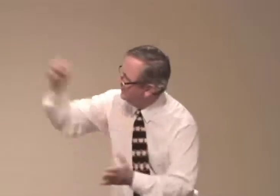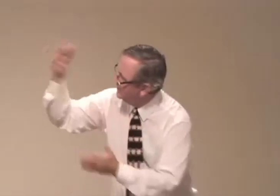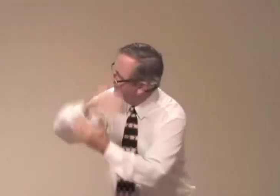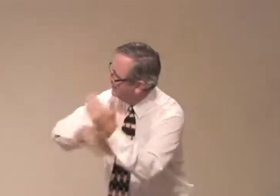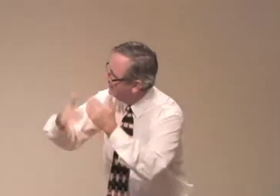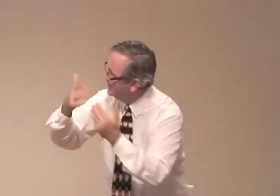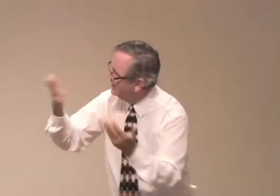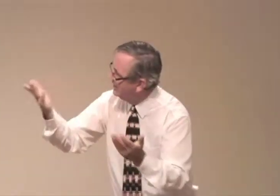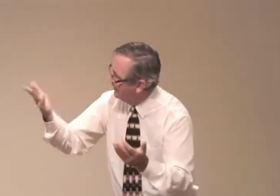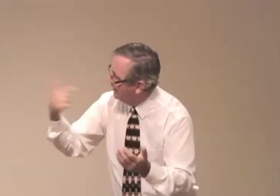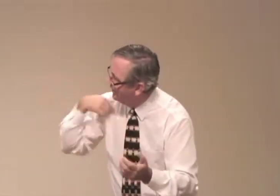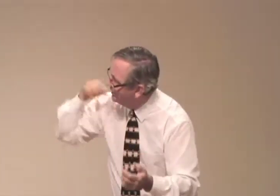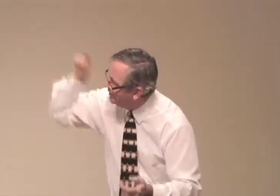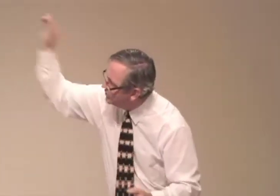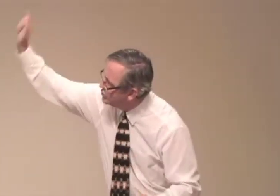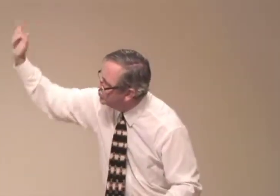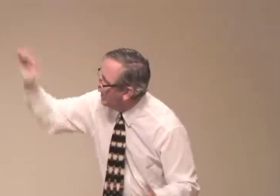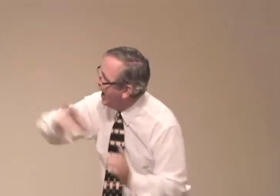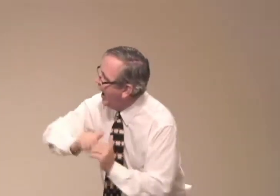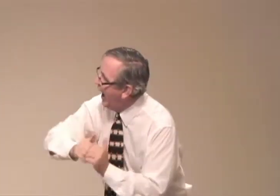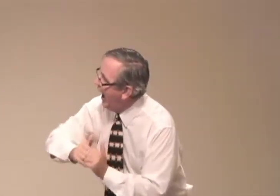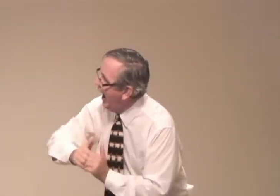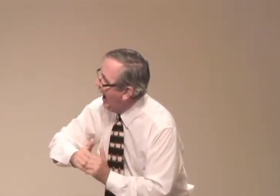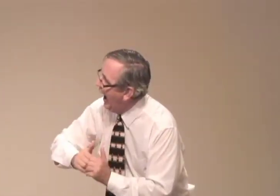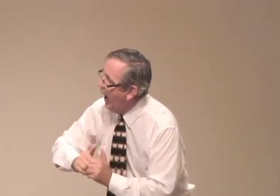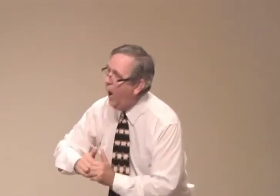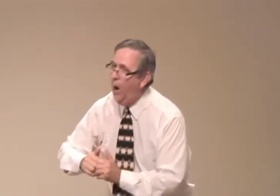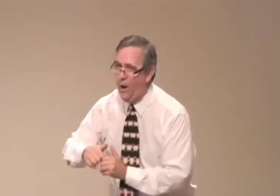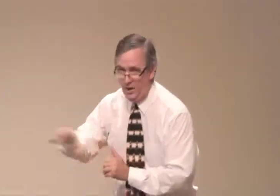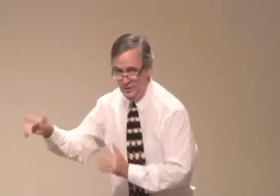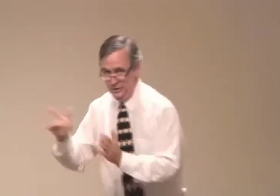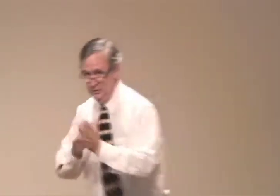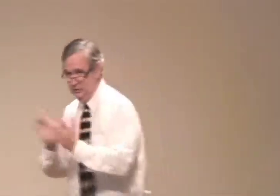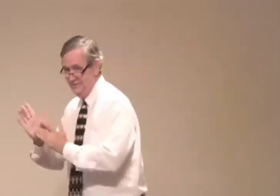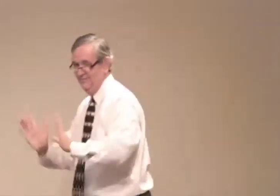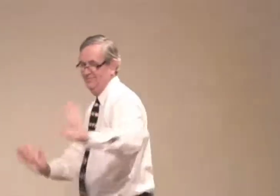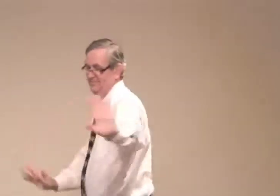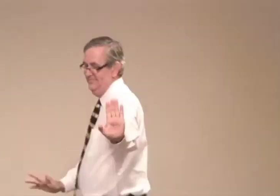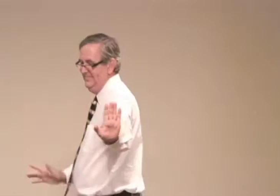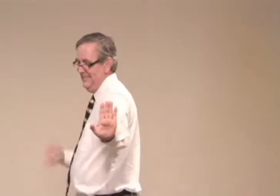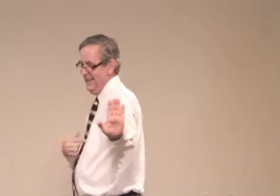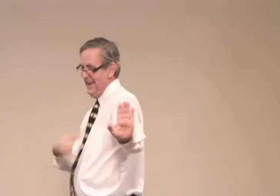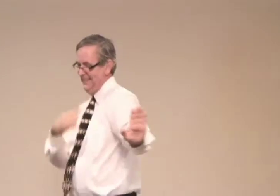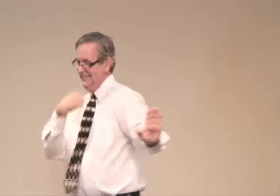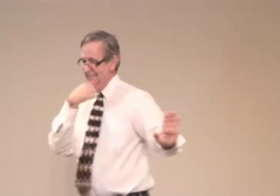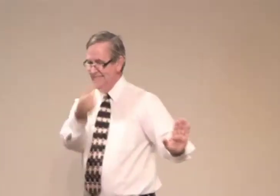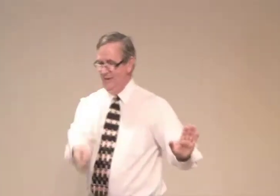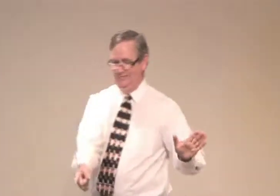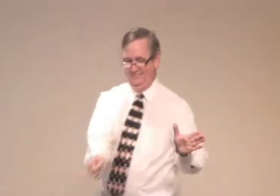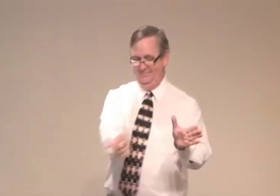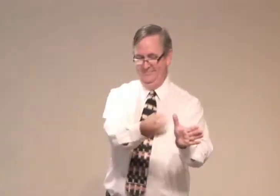disciples said but when you go to heaven how are we going to get there and Jesus said